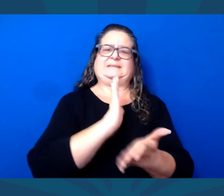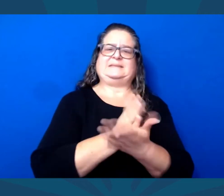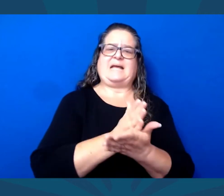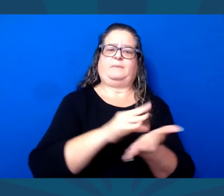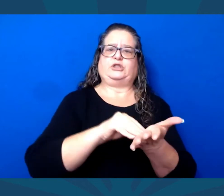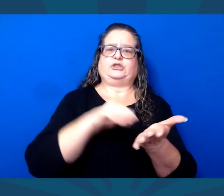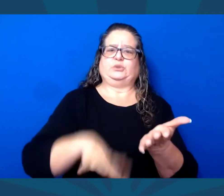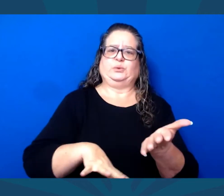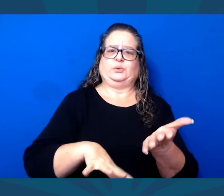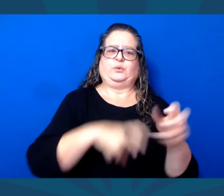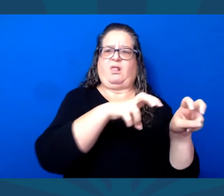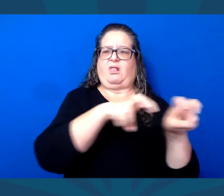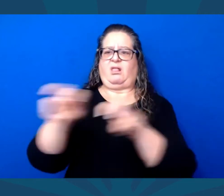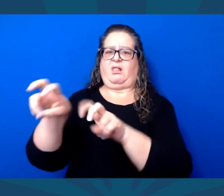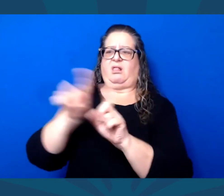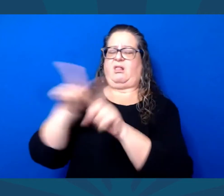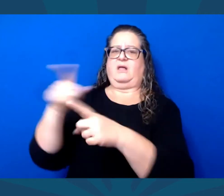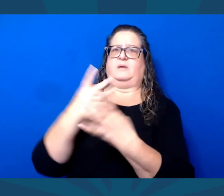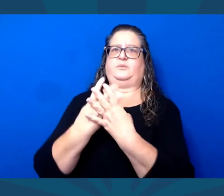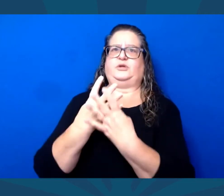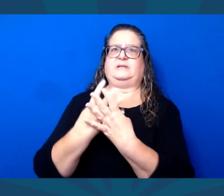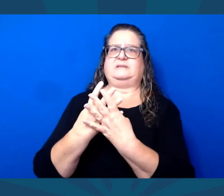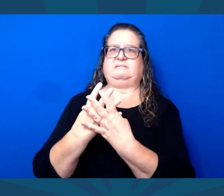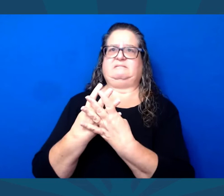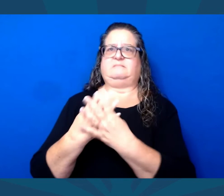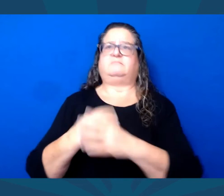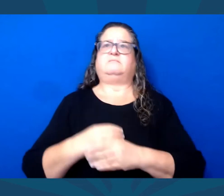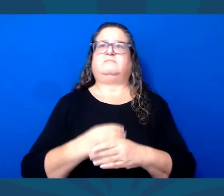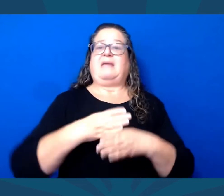I am committed to ending the school to prison pipeline,